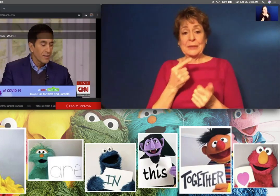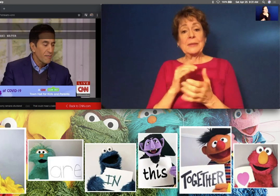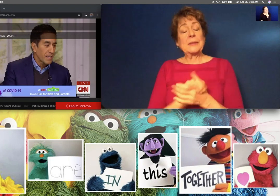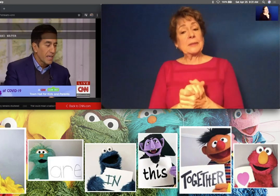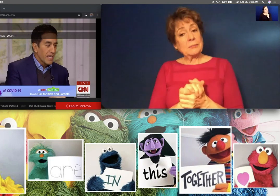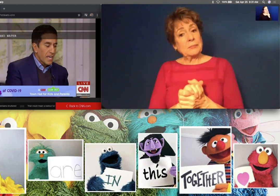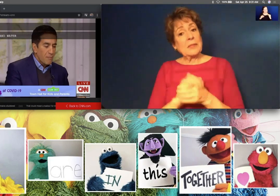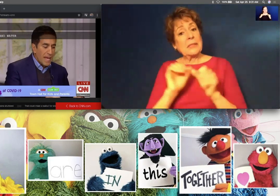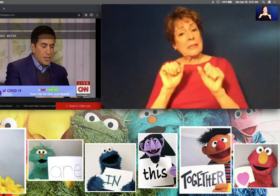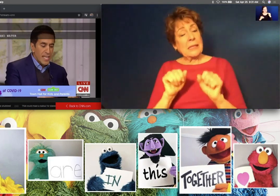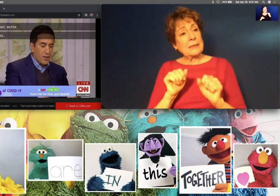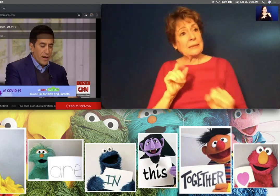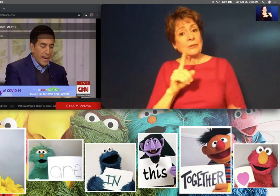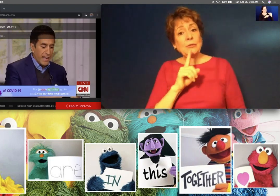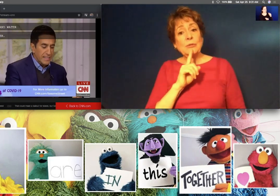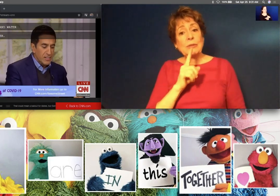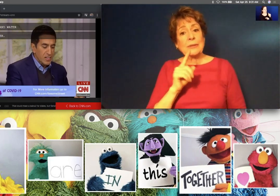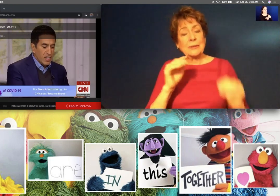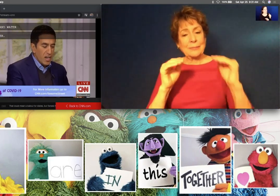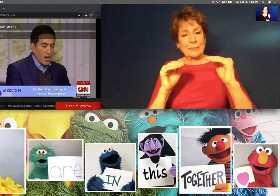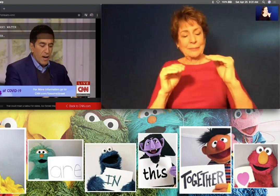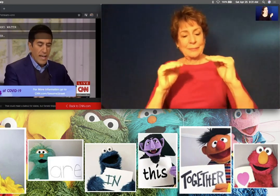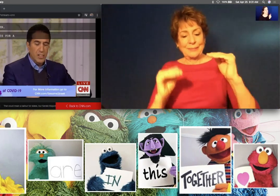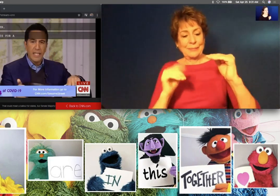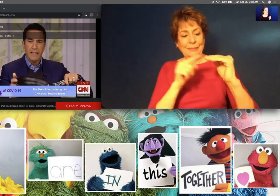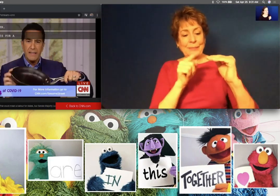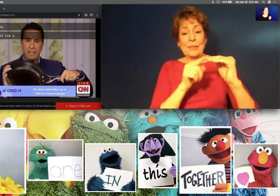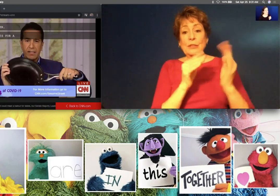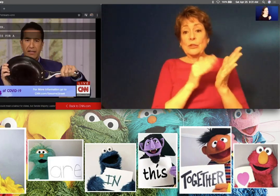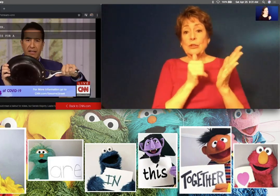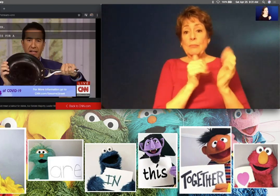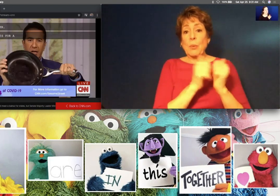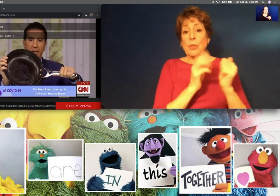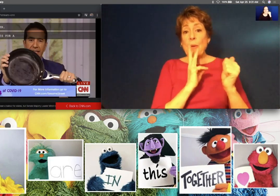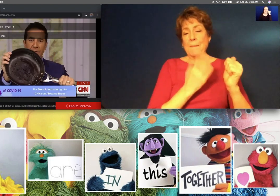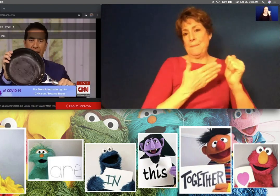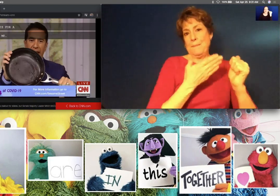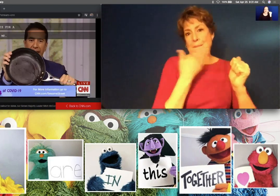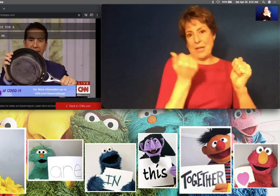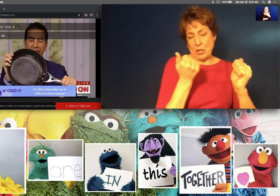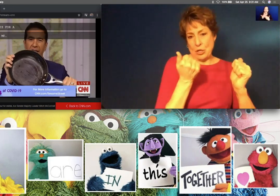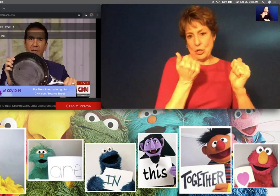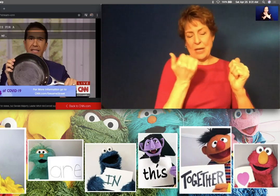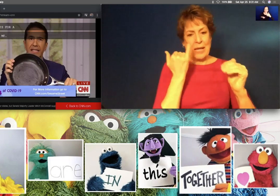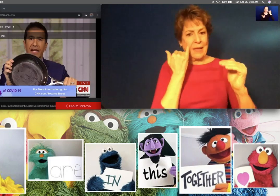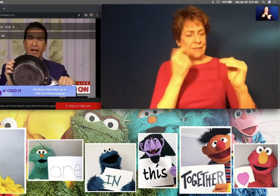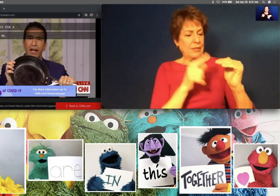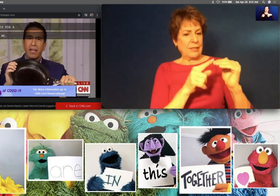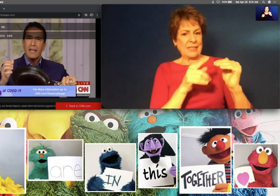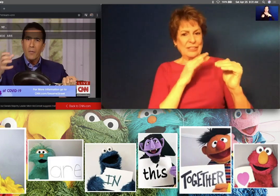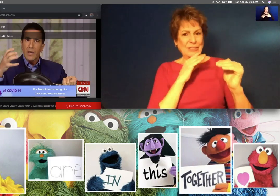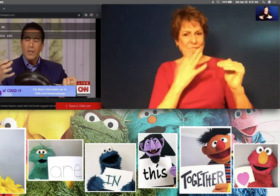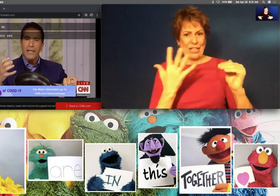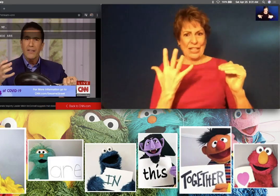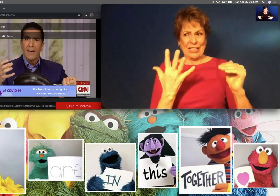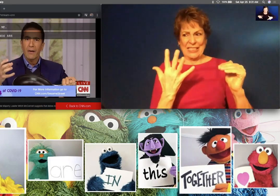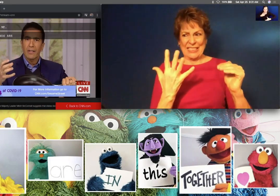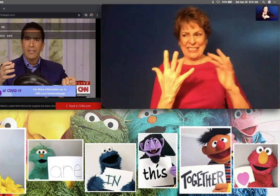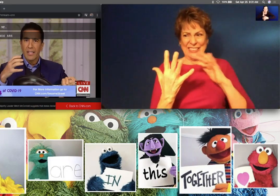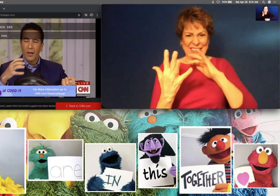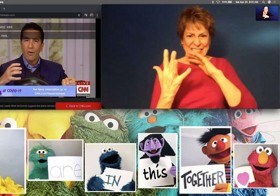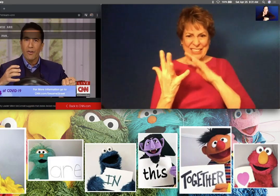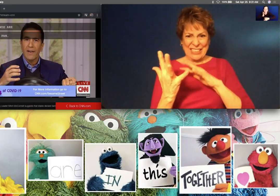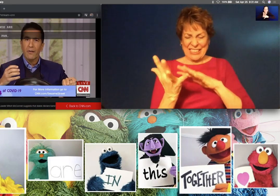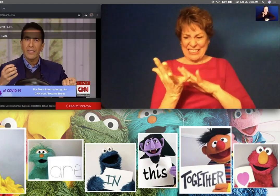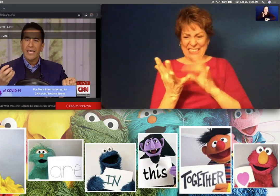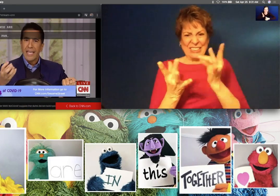if you'll let me. Imagine that your hands are actually this greasy pan. You can see the grease in there. When you look at the virus,